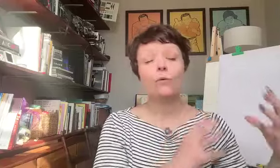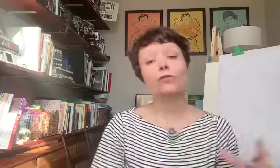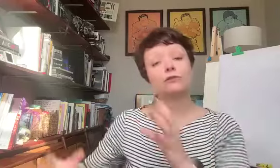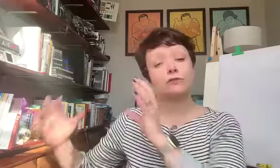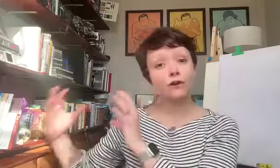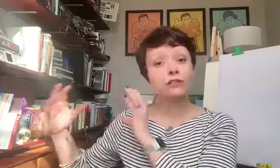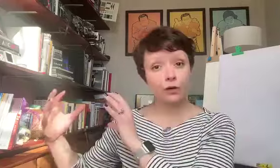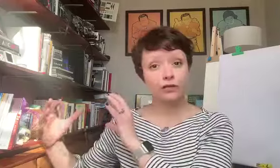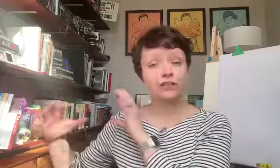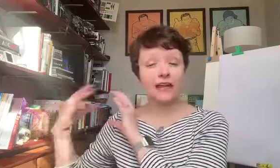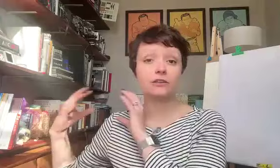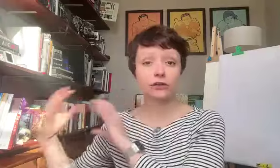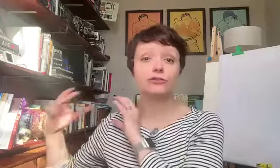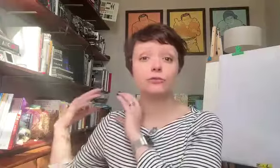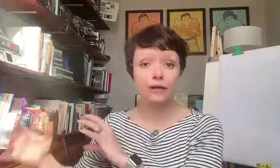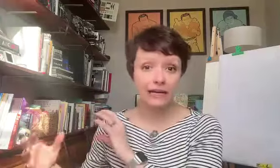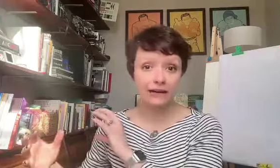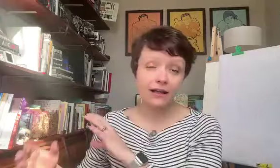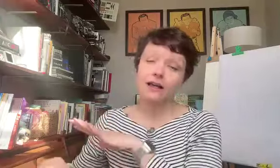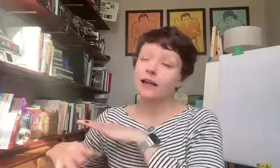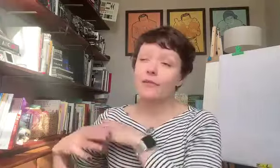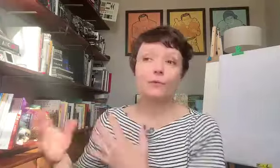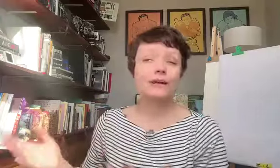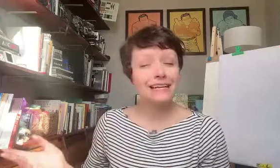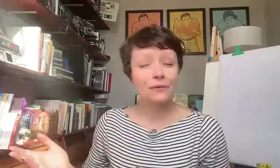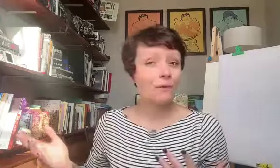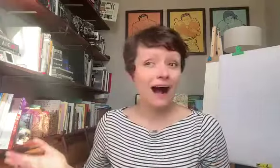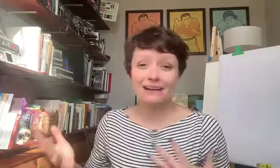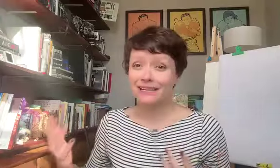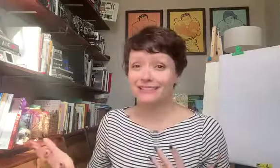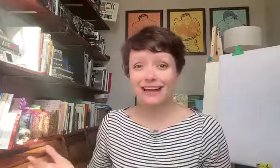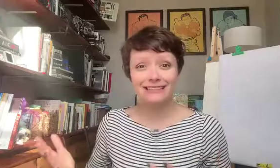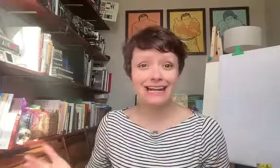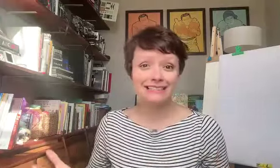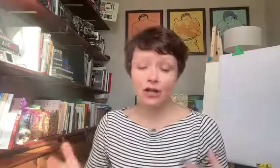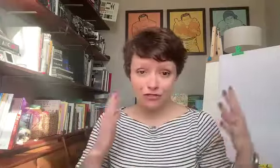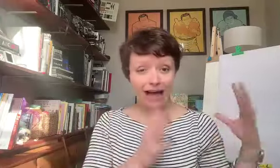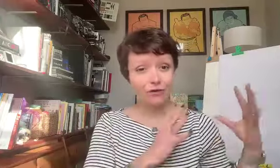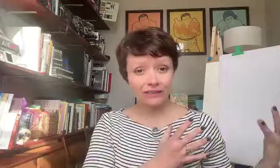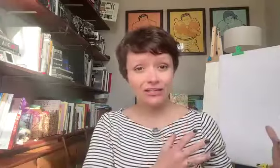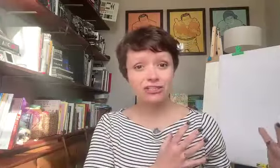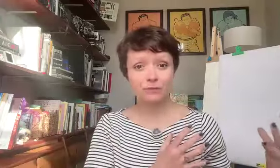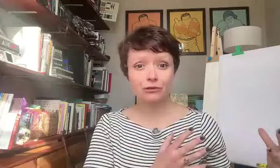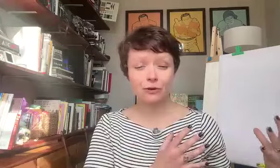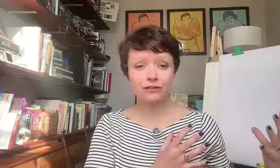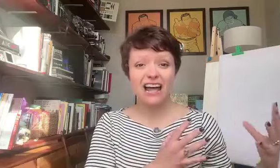were those first words that they learned to read. And the reasoning why makes a lot of sense. They have a relationship with those words.